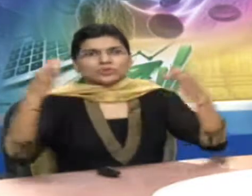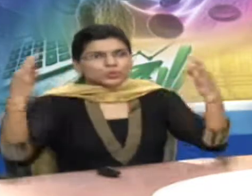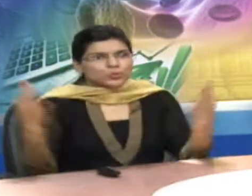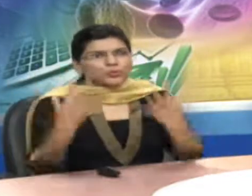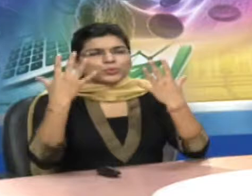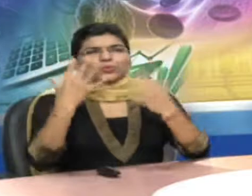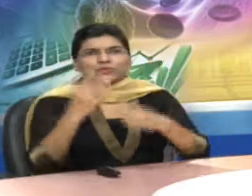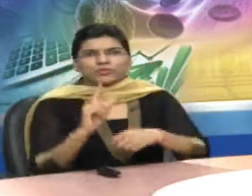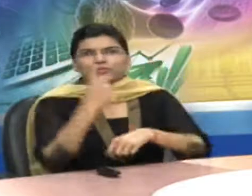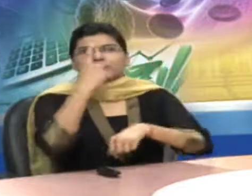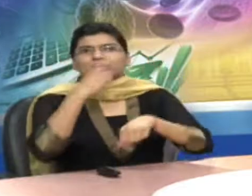discover.